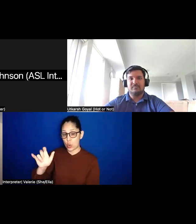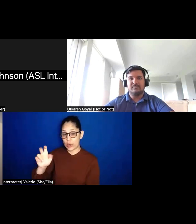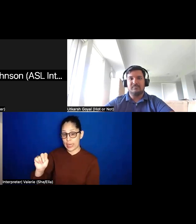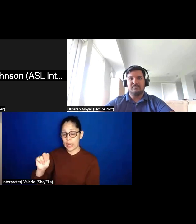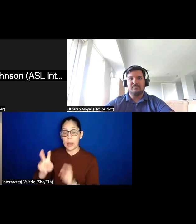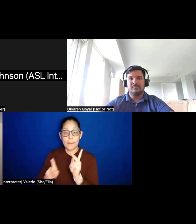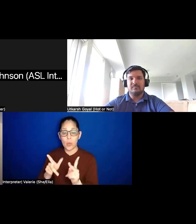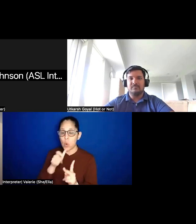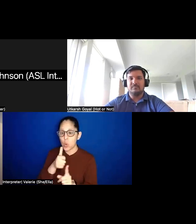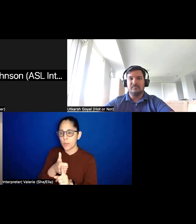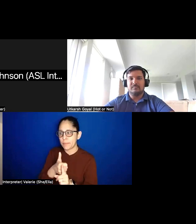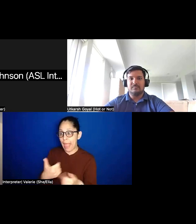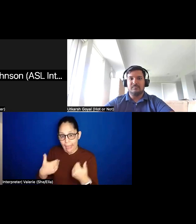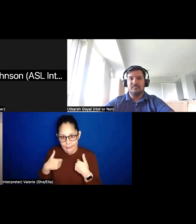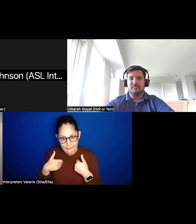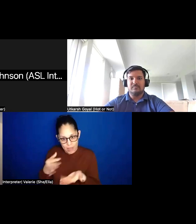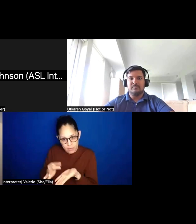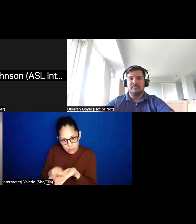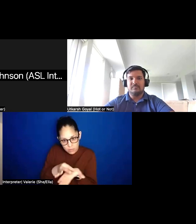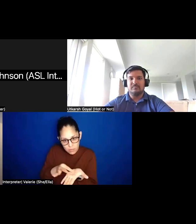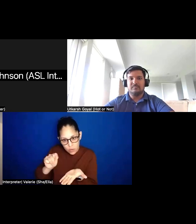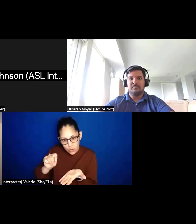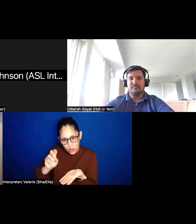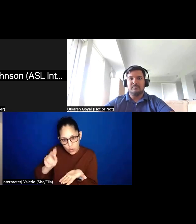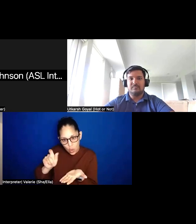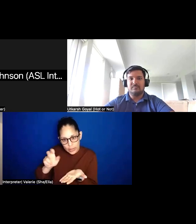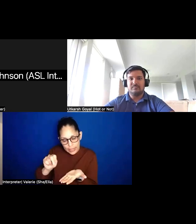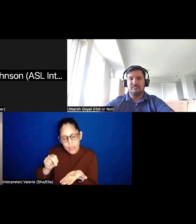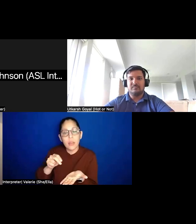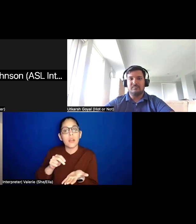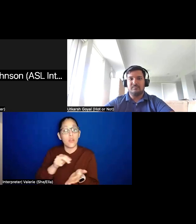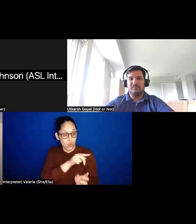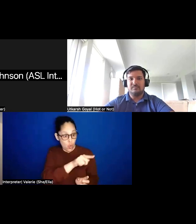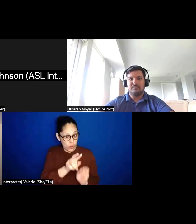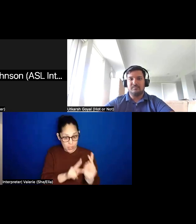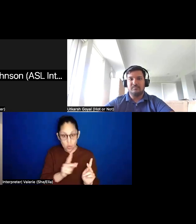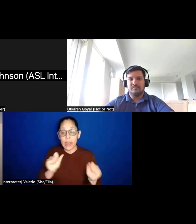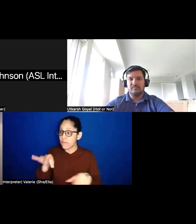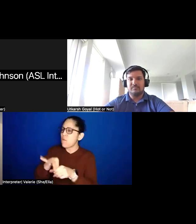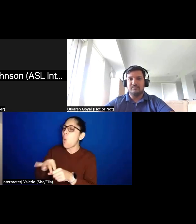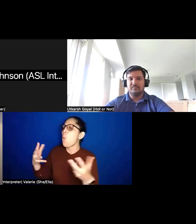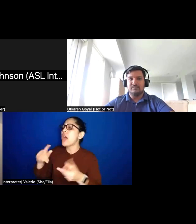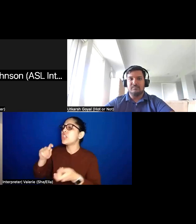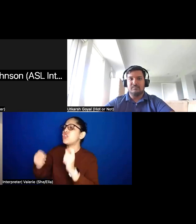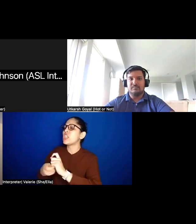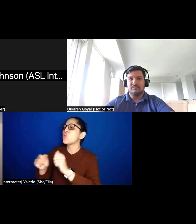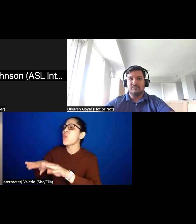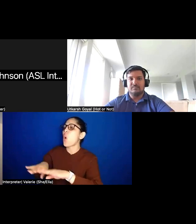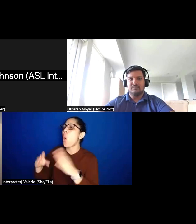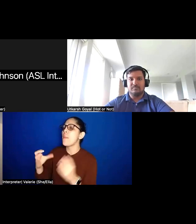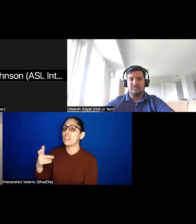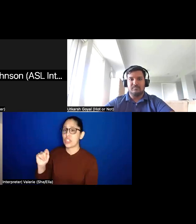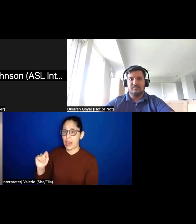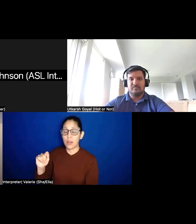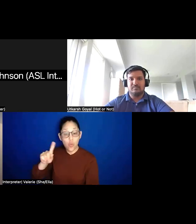hold those tokens can vote on changes to the open chat service. Okay. And that's the only way that changes